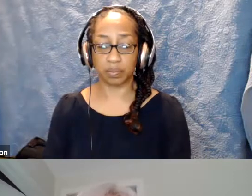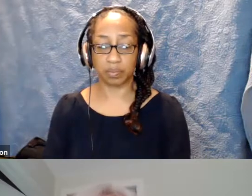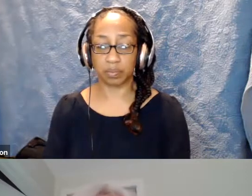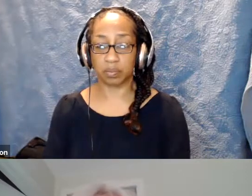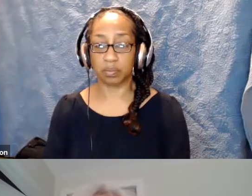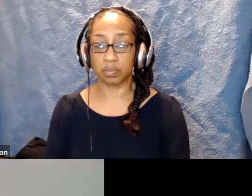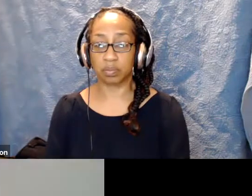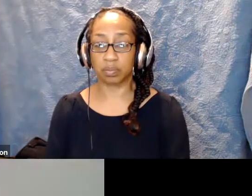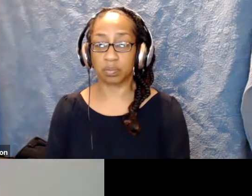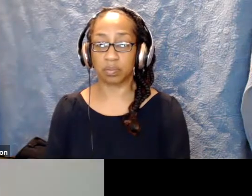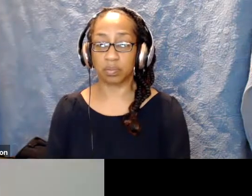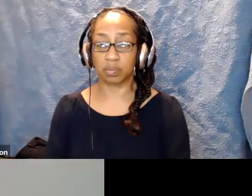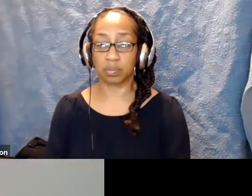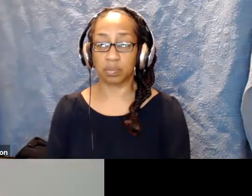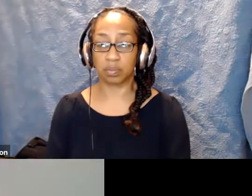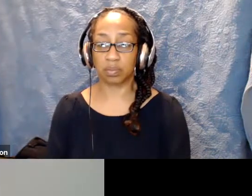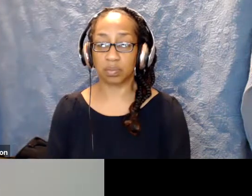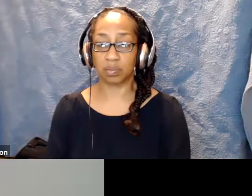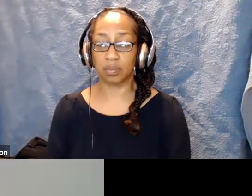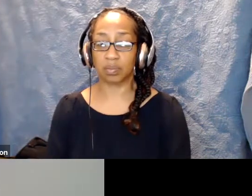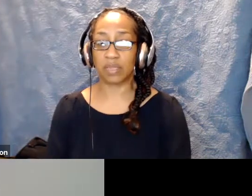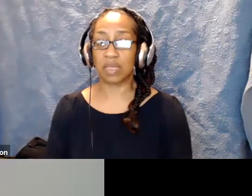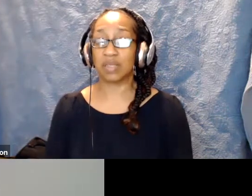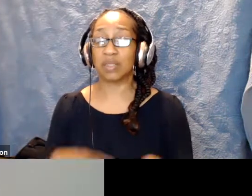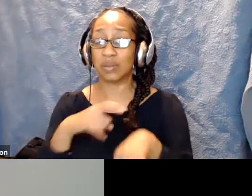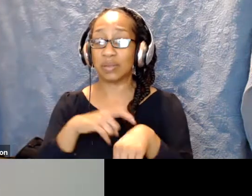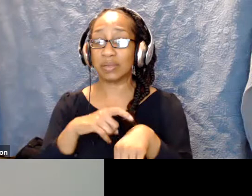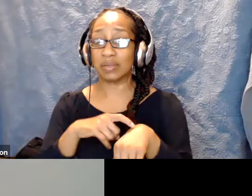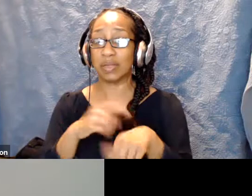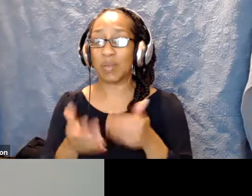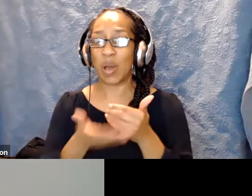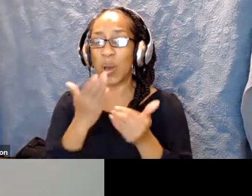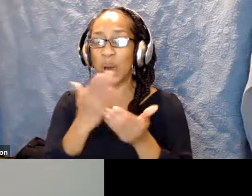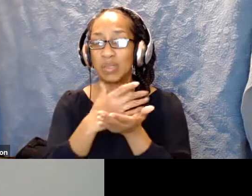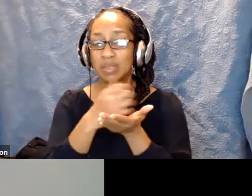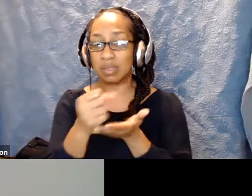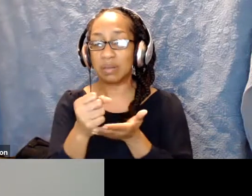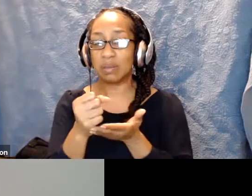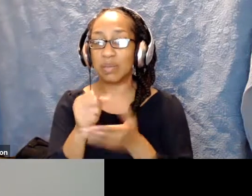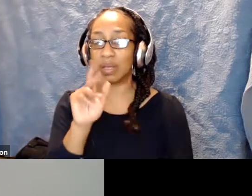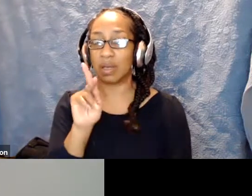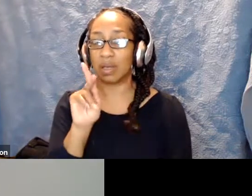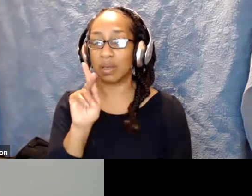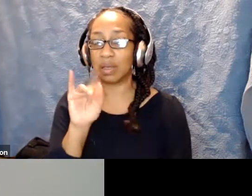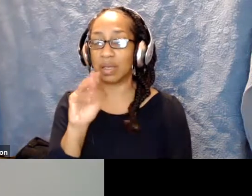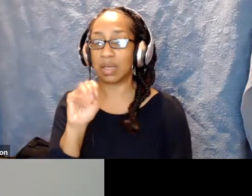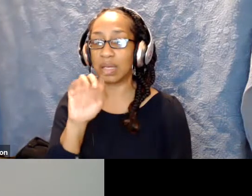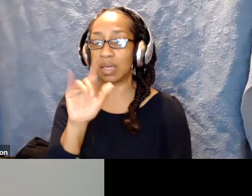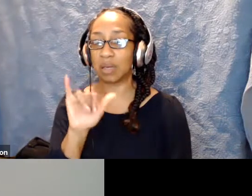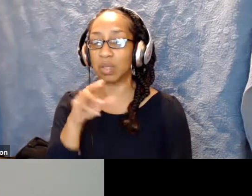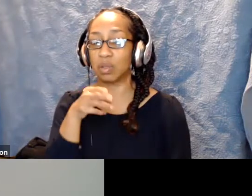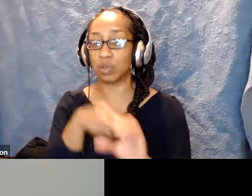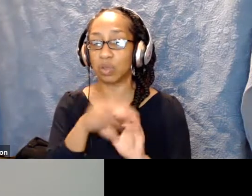All right, so we are almost at time, and I will let Kimberly jump in just a second, but I